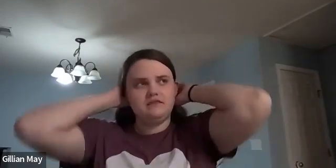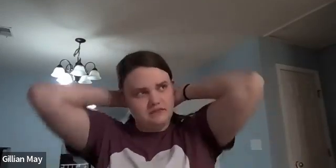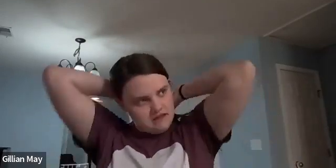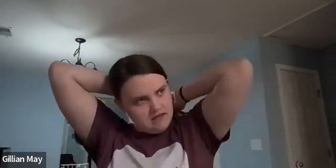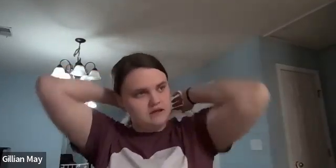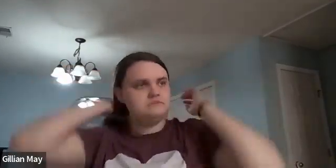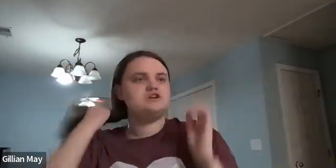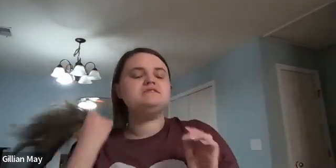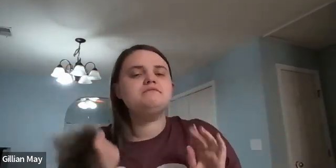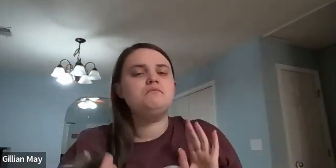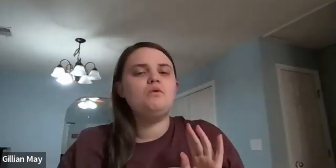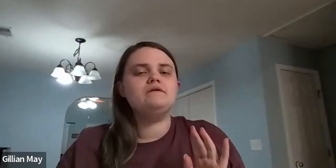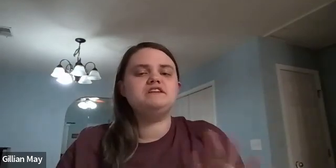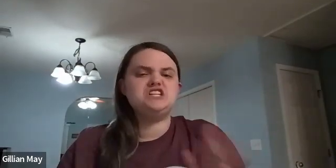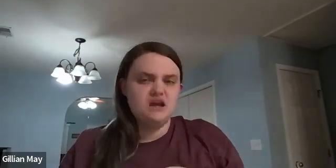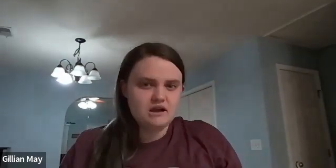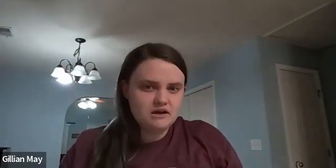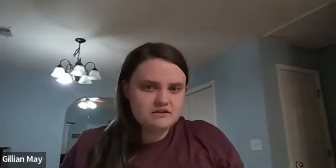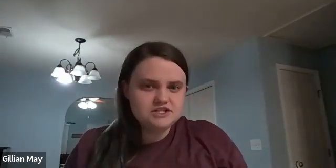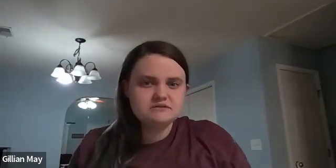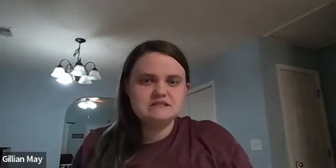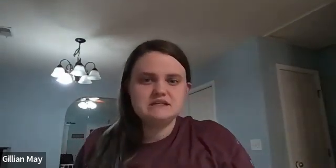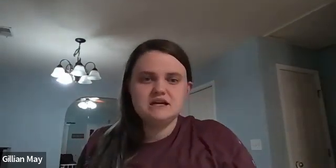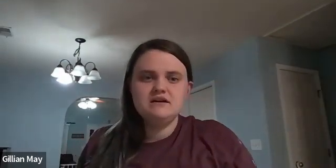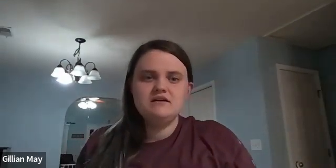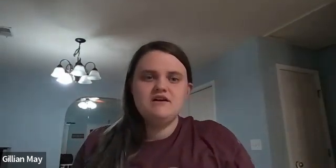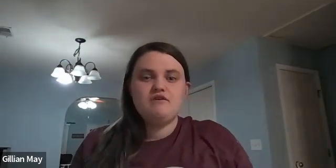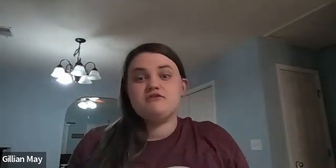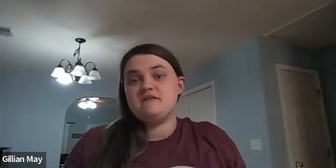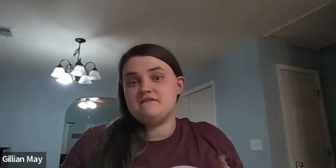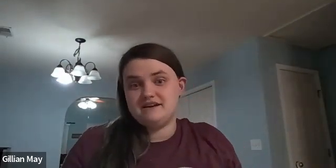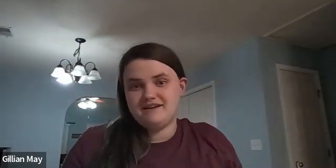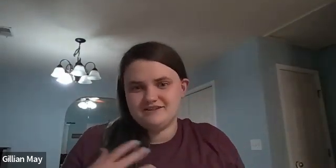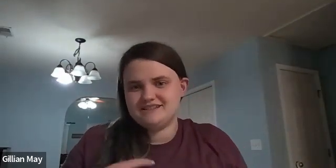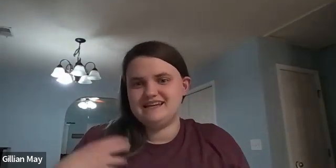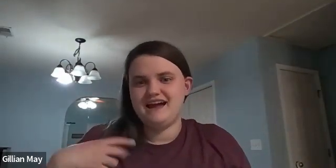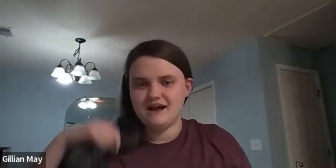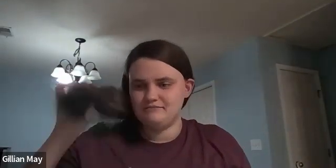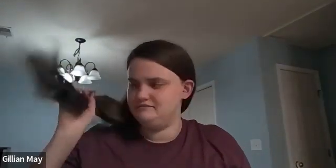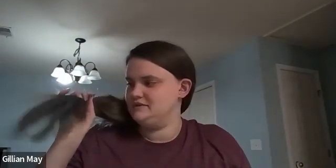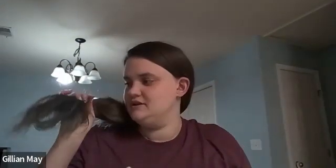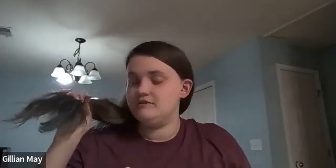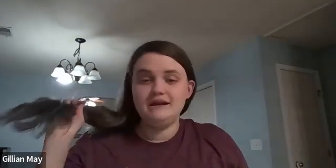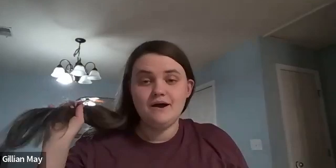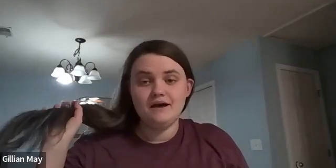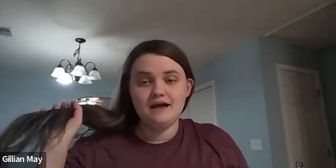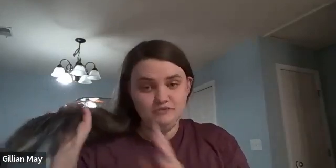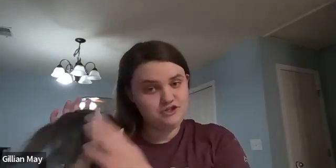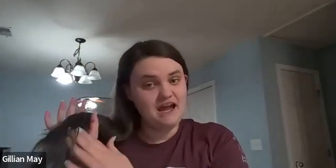And then I'm trying to think of more the generic colors you would see rather than the fun colors. Cause like right now, I usually have